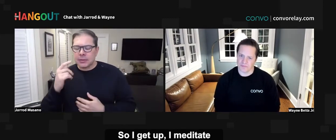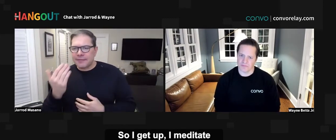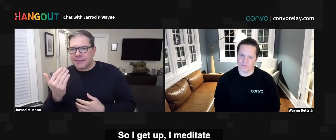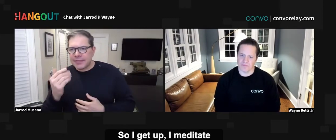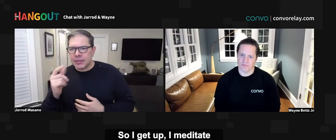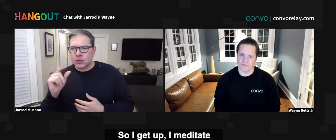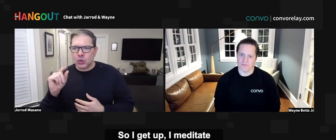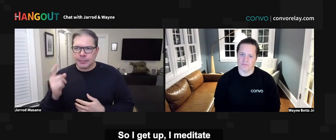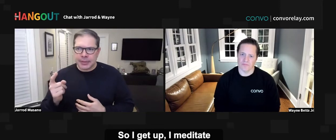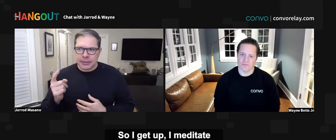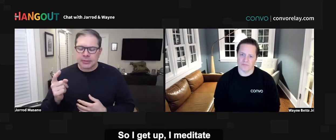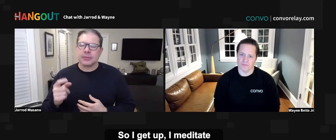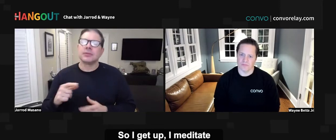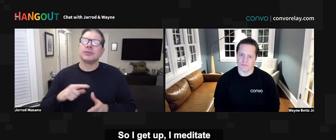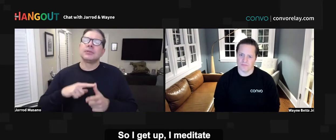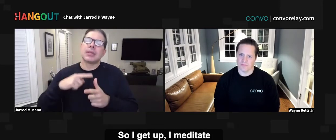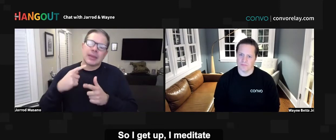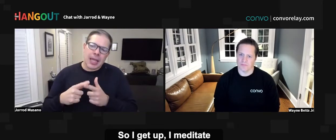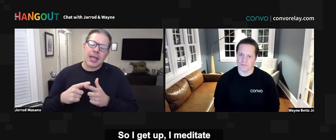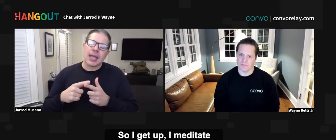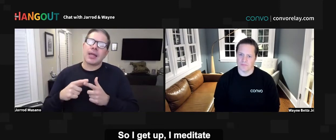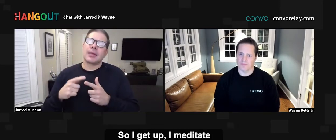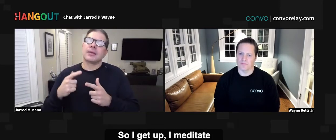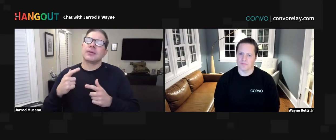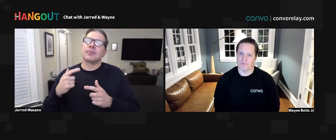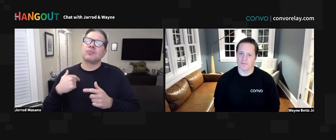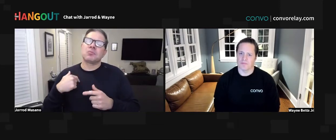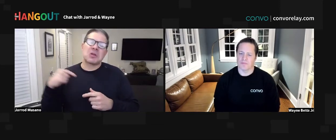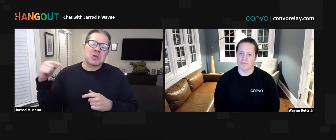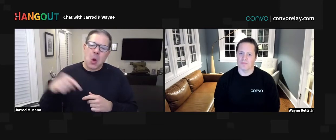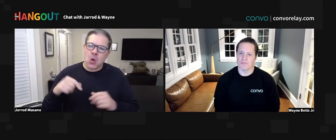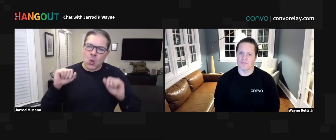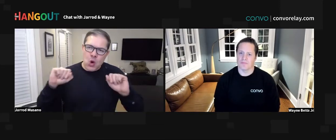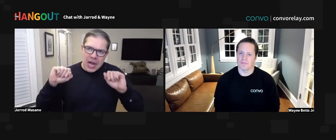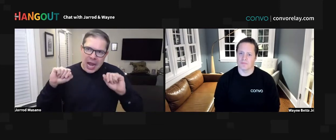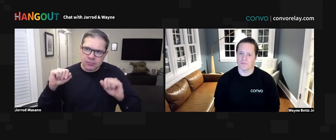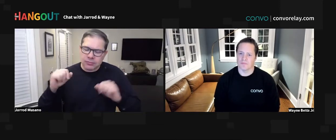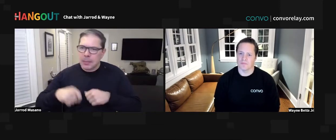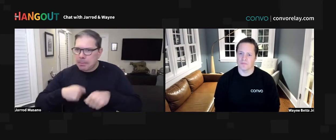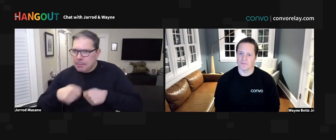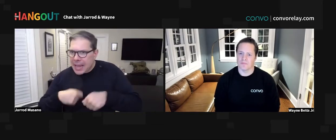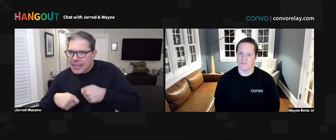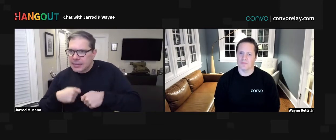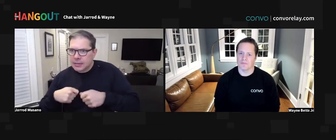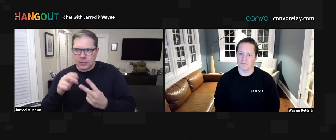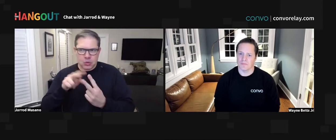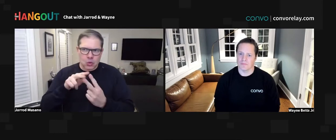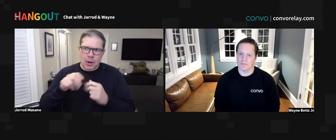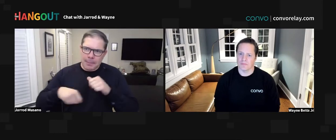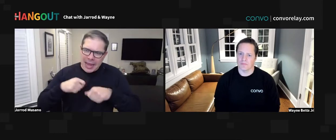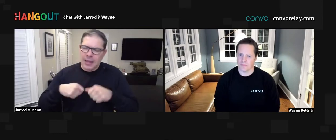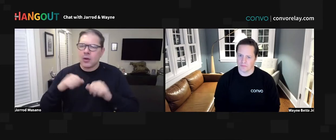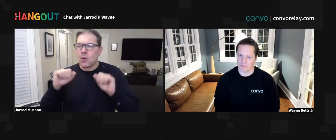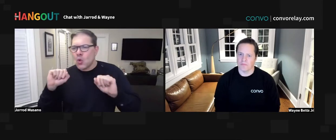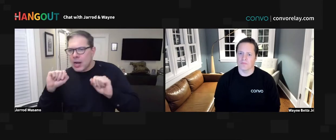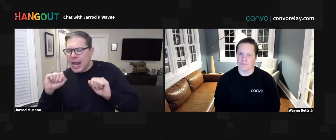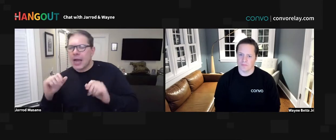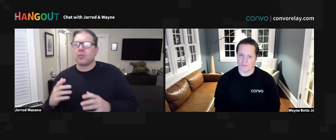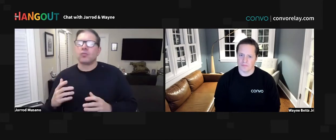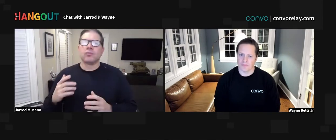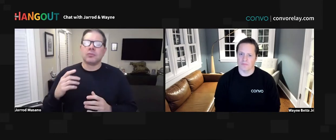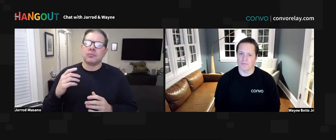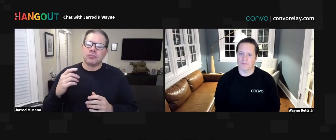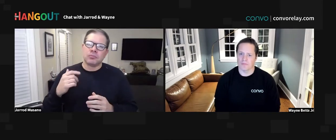So I get up, I meditate for about 15 to 20 minutes, and then I go down, have a